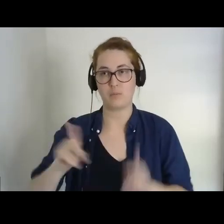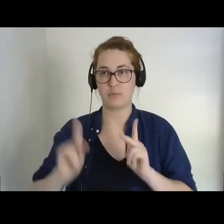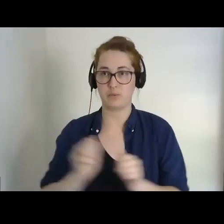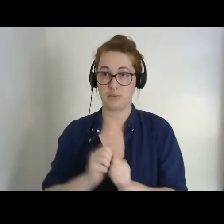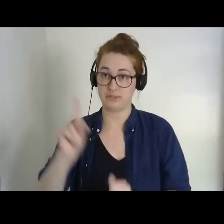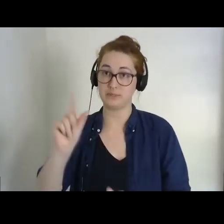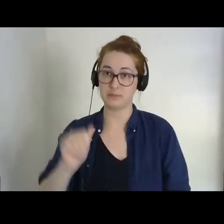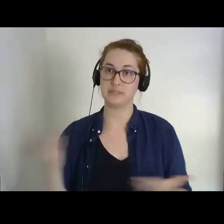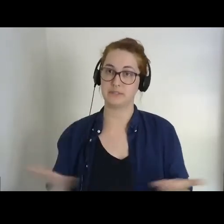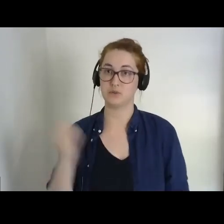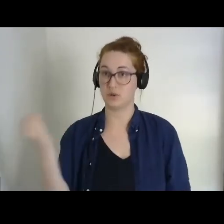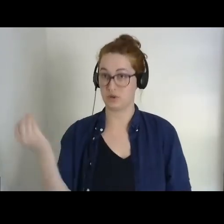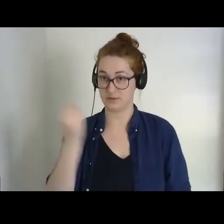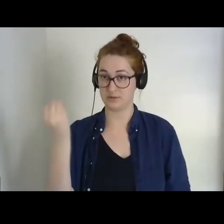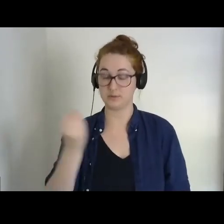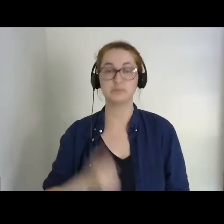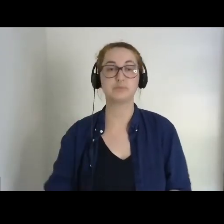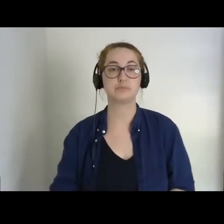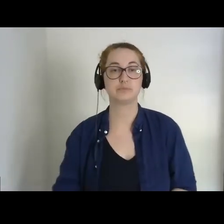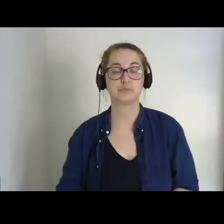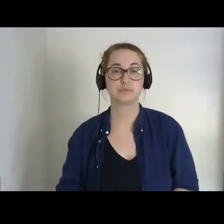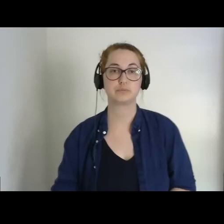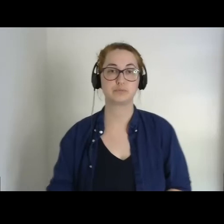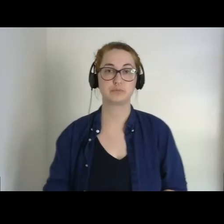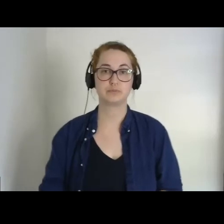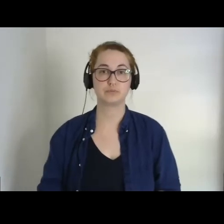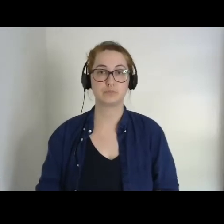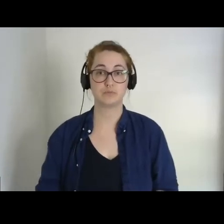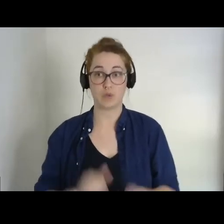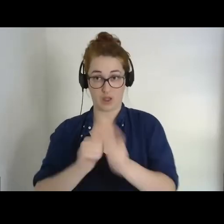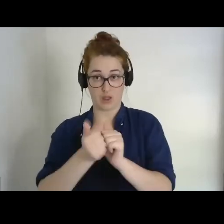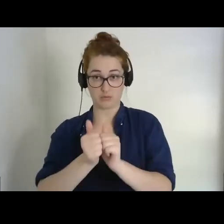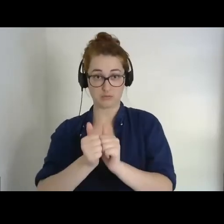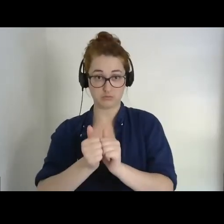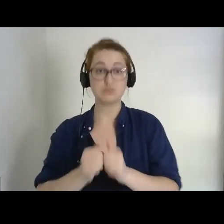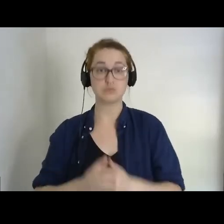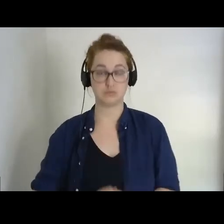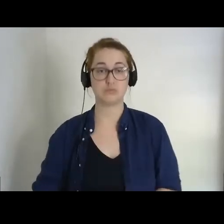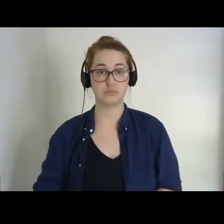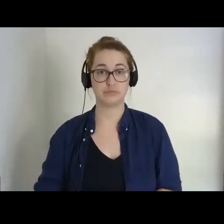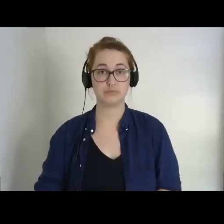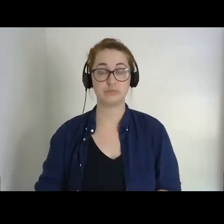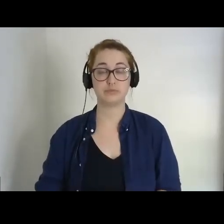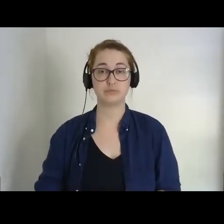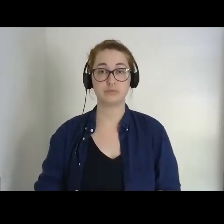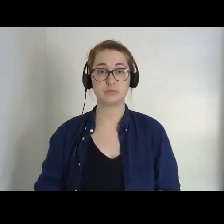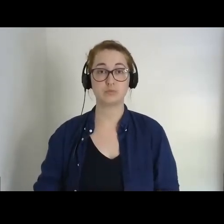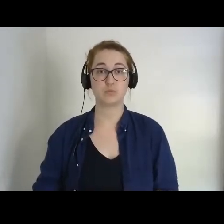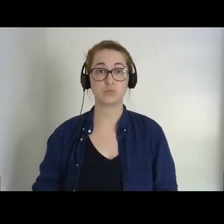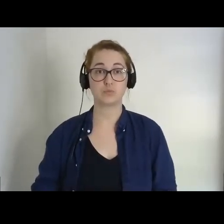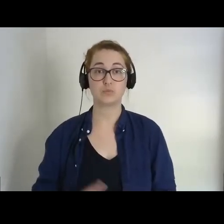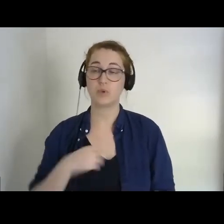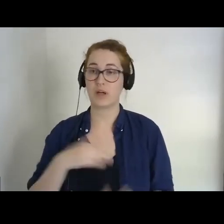Ontario. We do that in a number of different ways. We offer a variety of